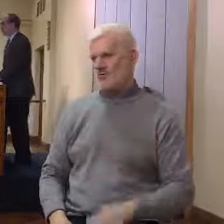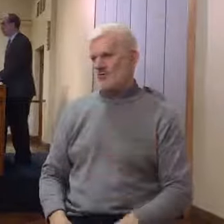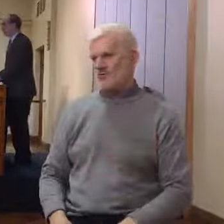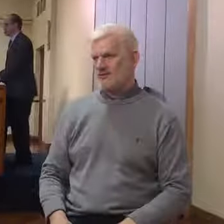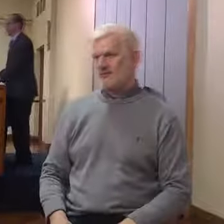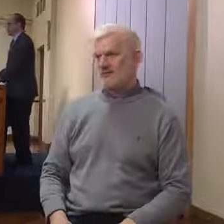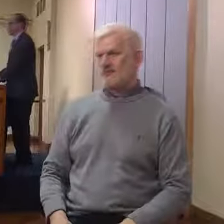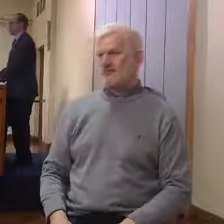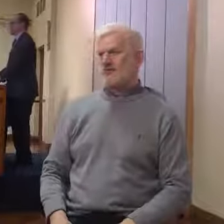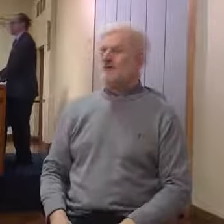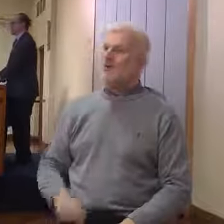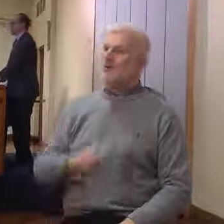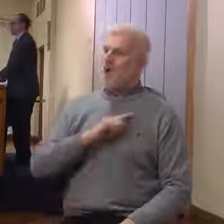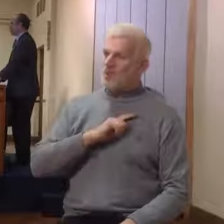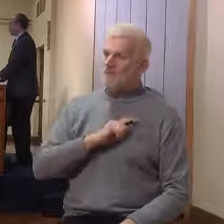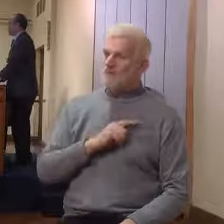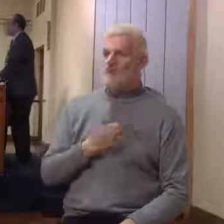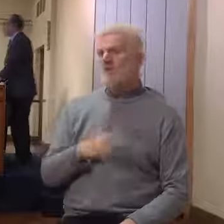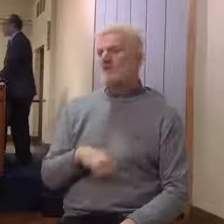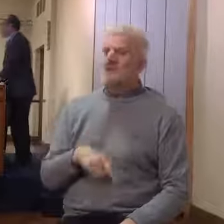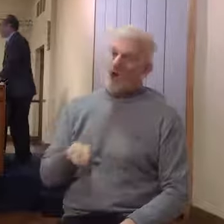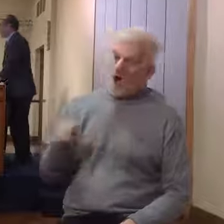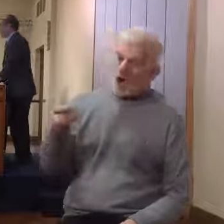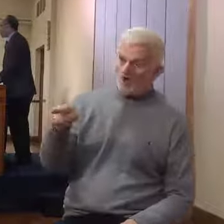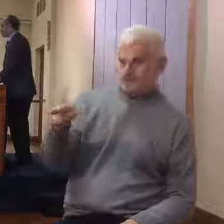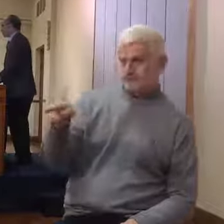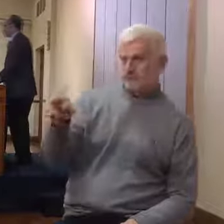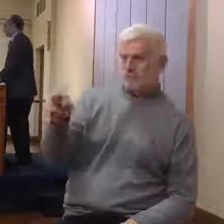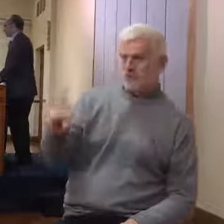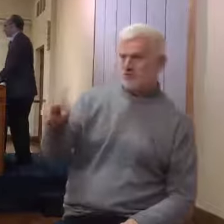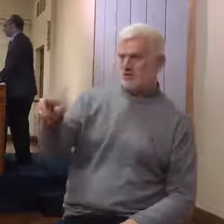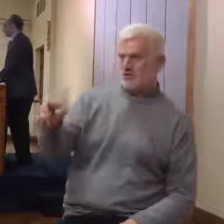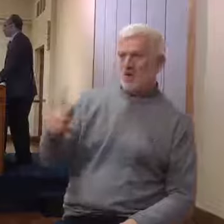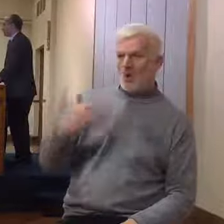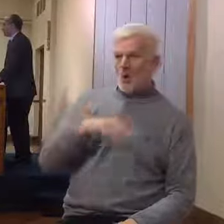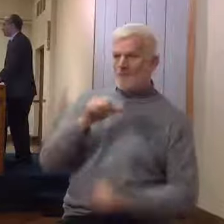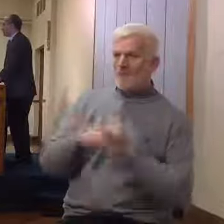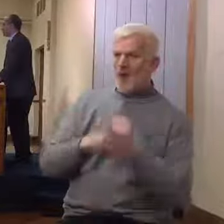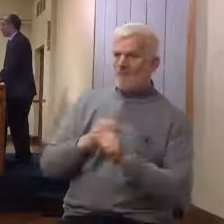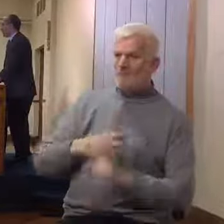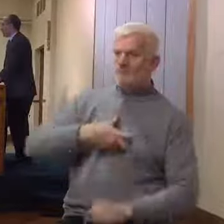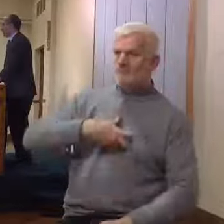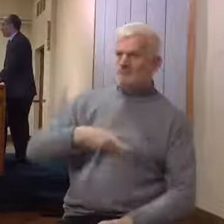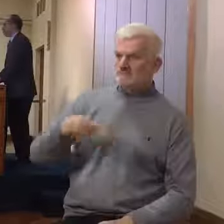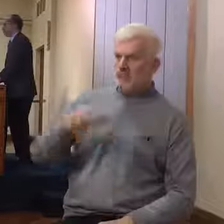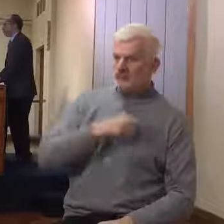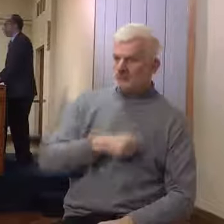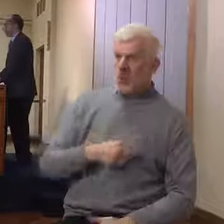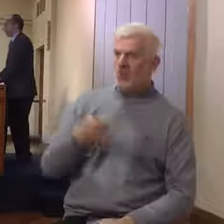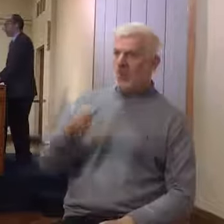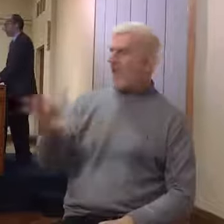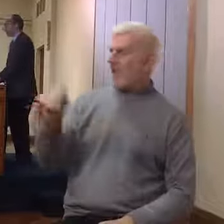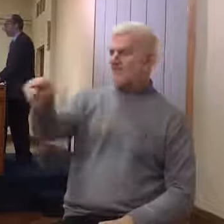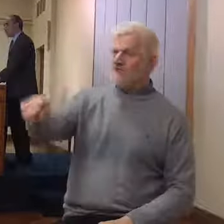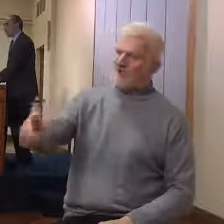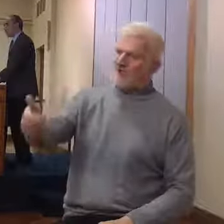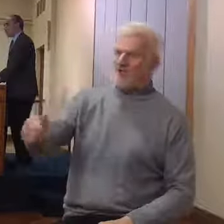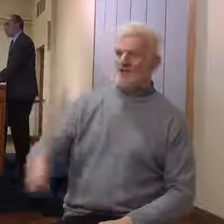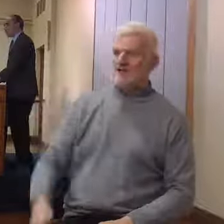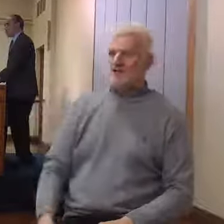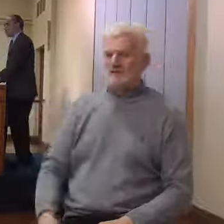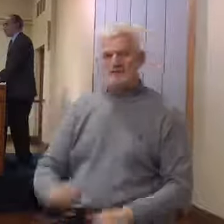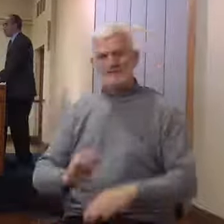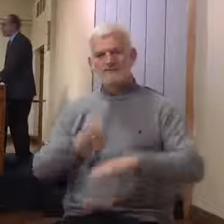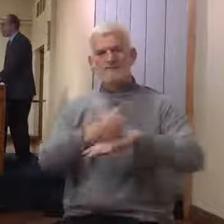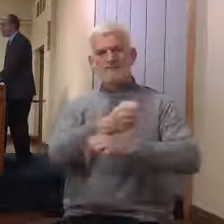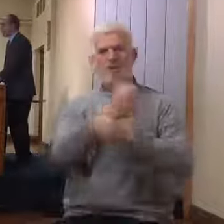be corrupted. So it is the gospel that is going to transform people's heart. And